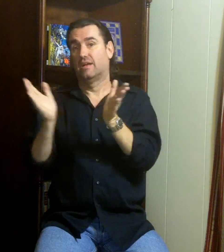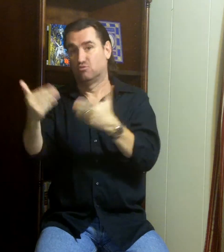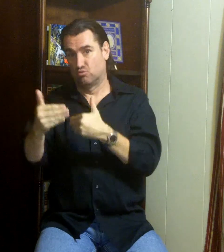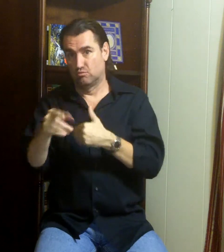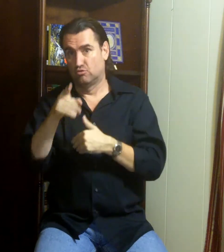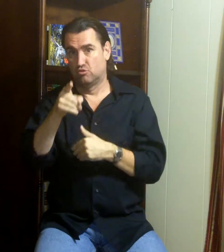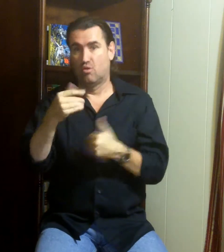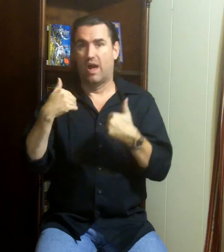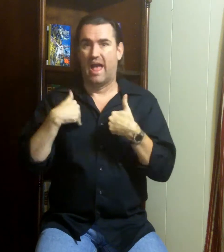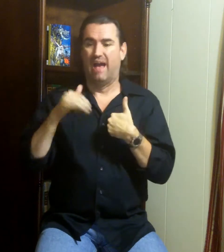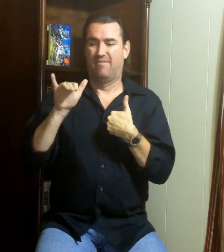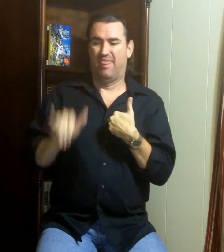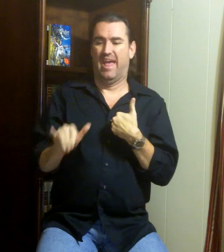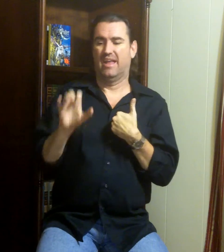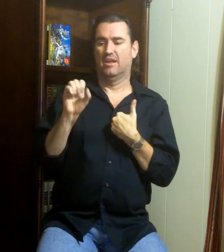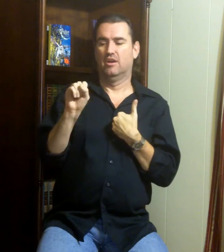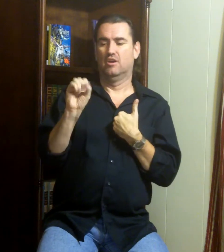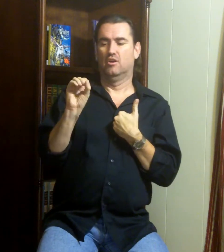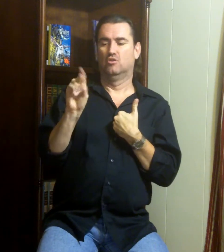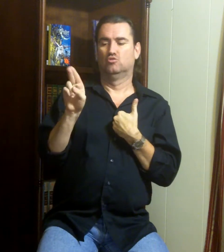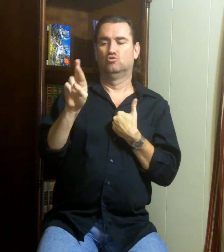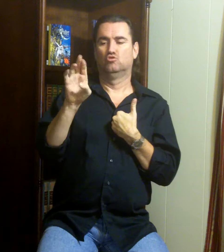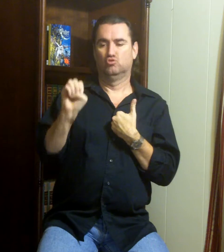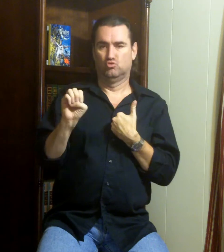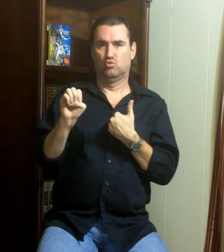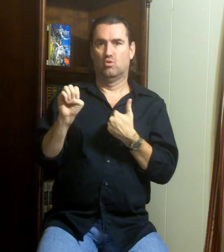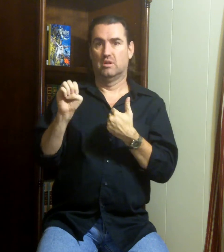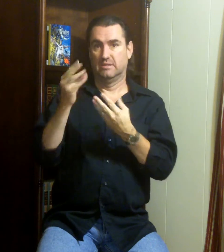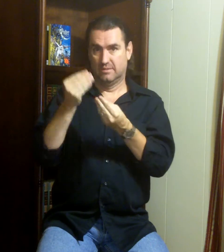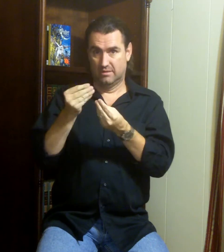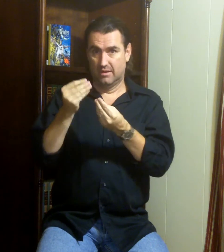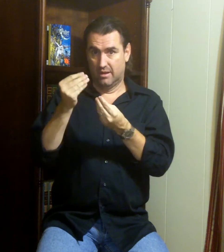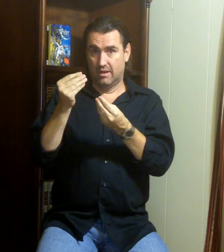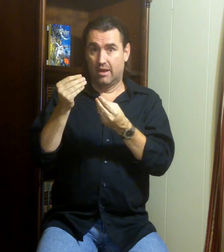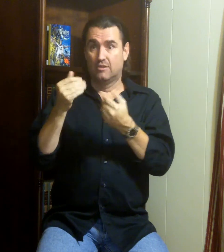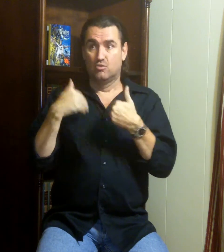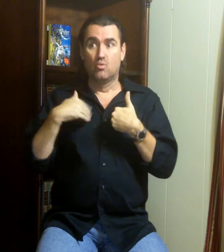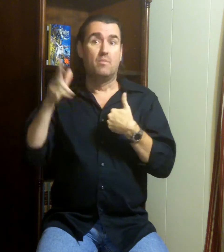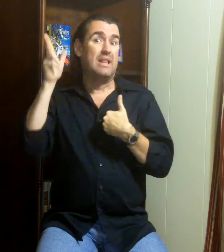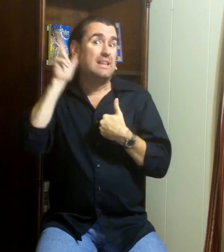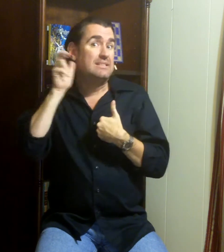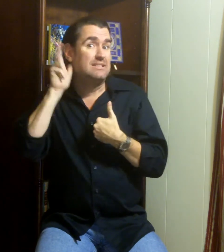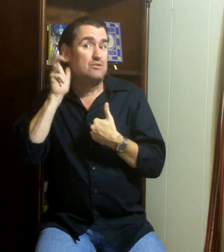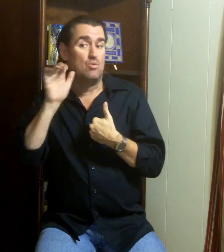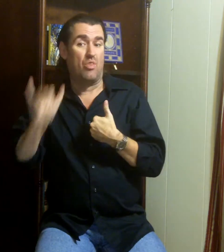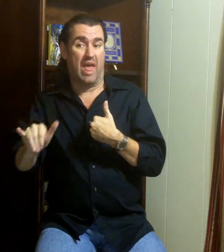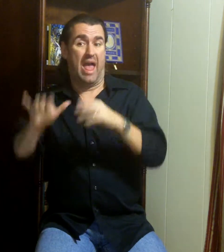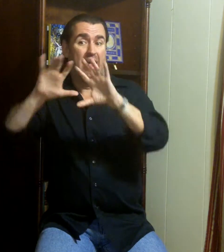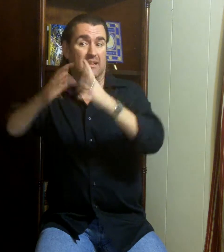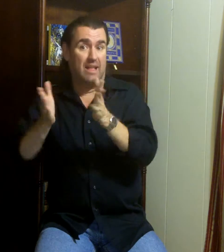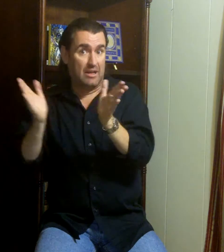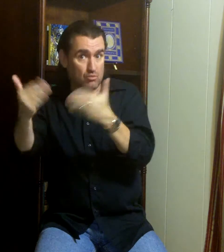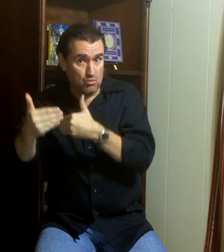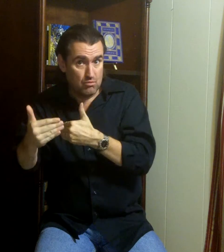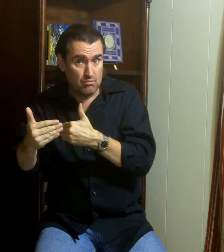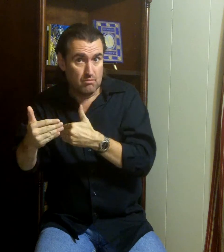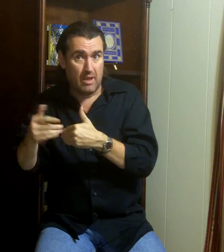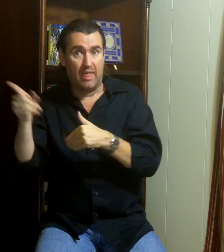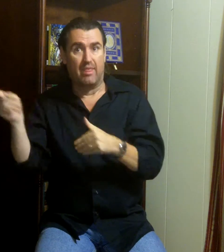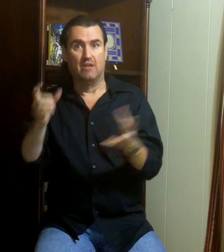on a TV, I believe, so you'll actually see some of the classroom. You'll be listening, and you'll then interpret into sign language, your